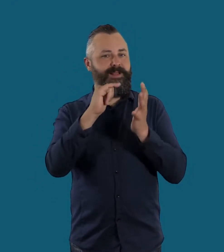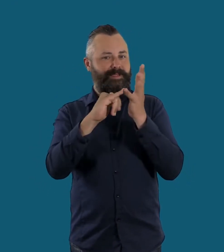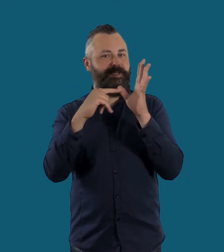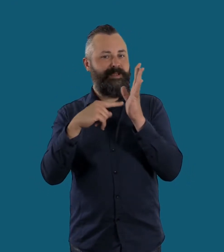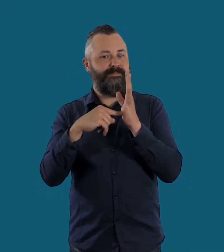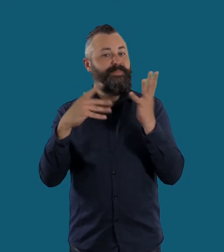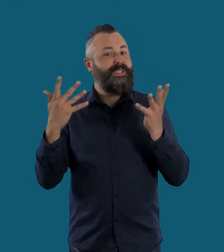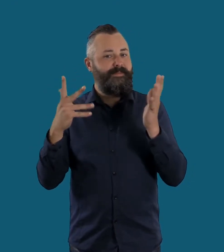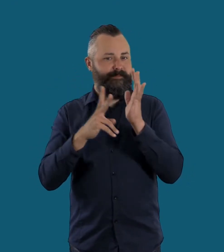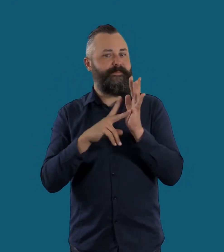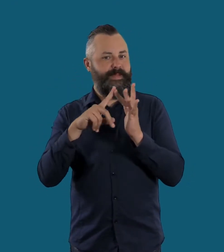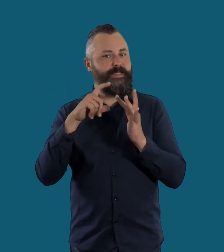event,